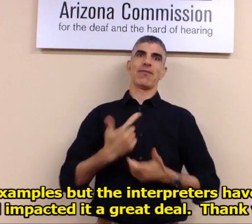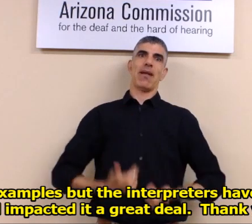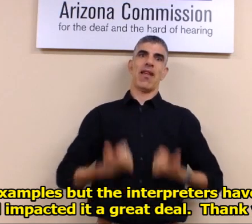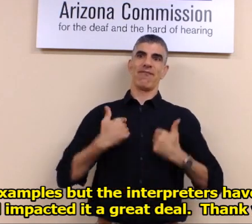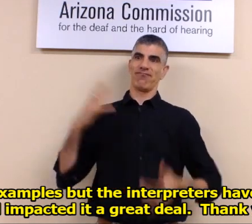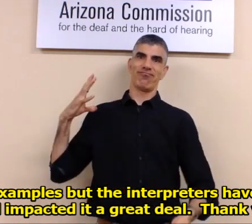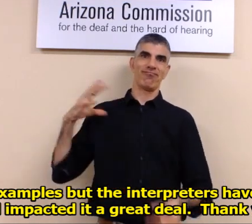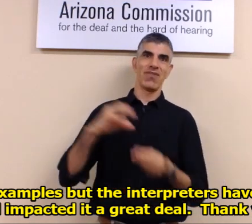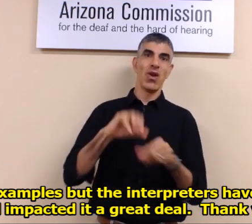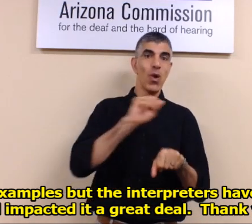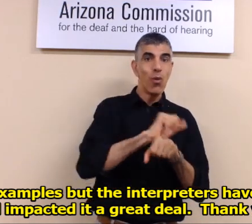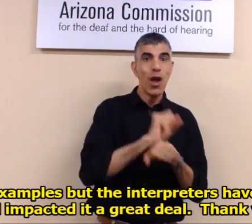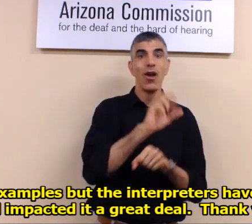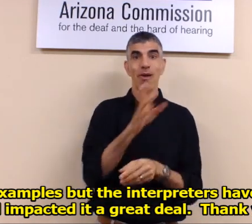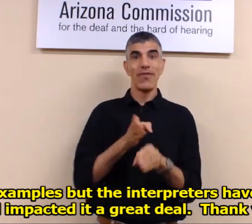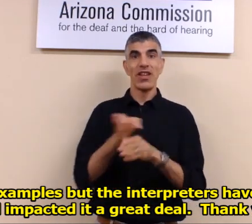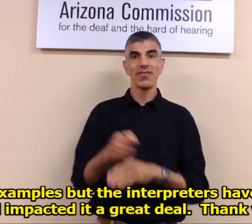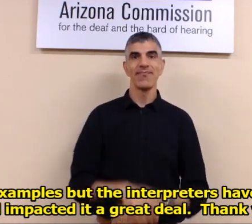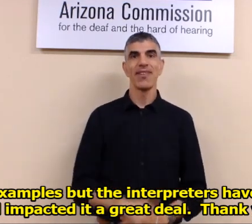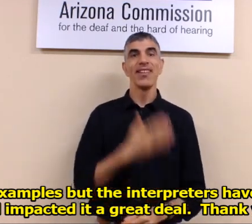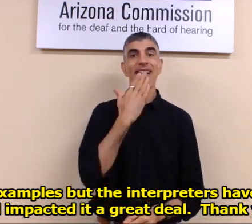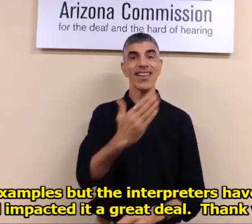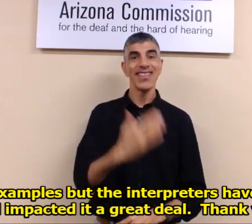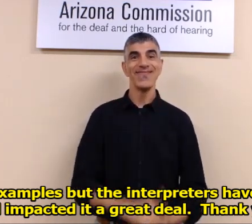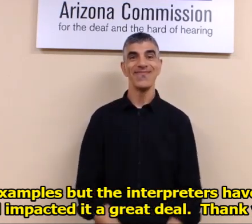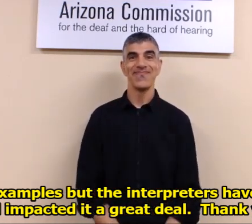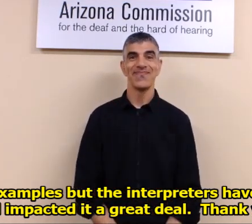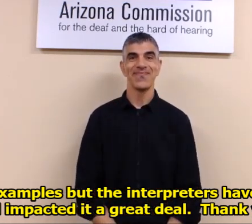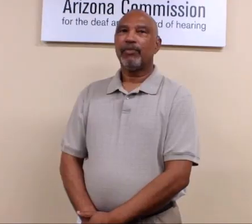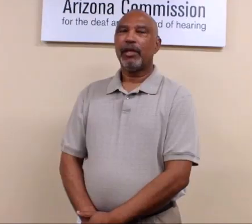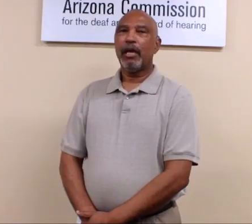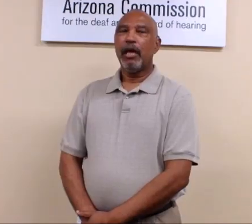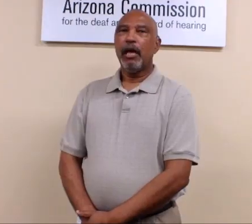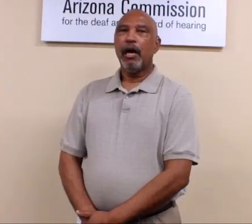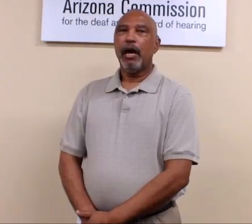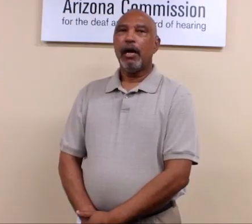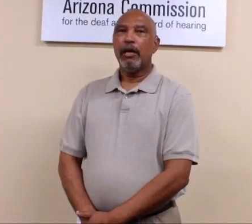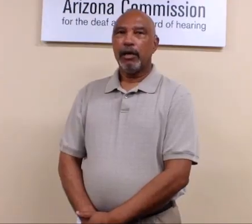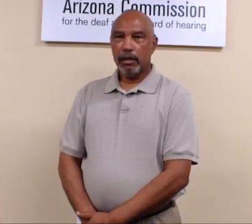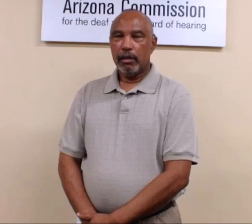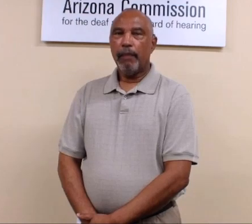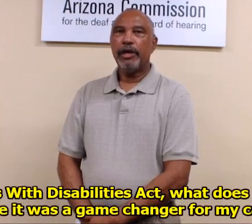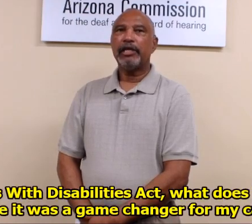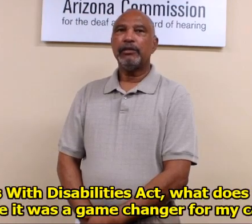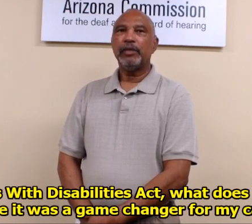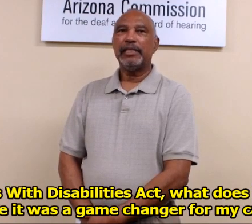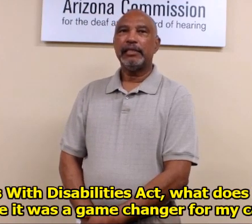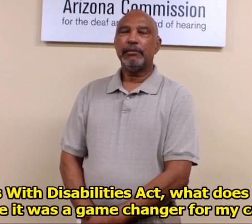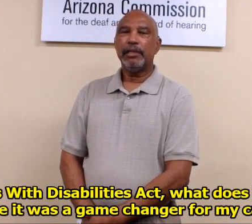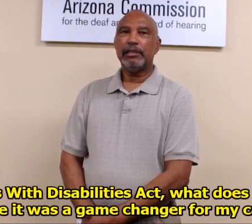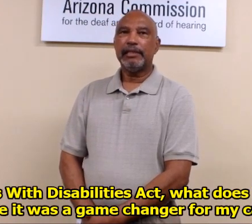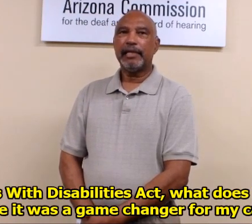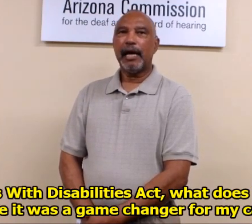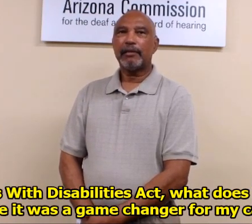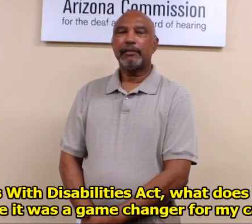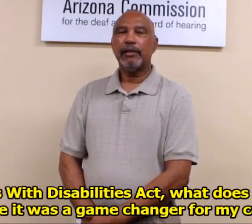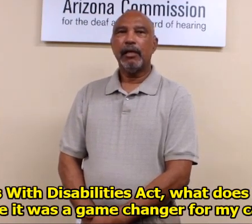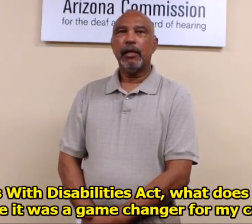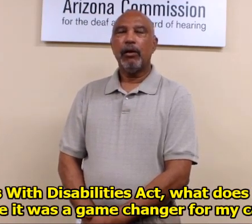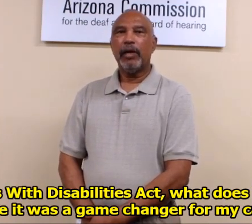the interpreters have helped my life and impacted it a great deal. Thank you. Americans with Disabilities Act, what